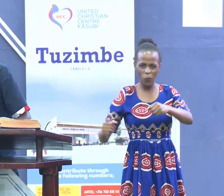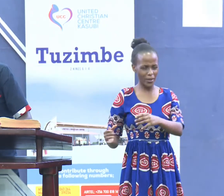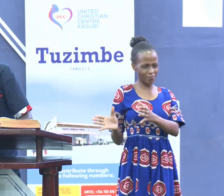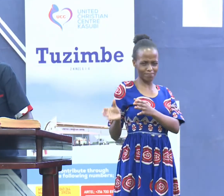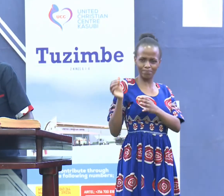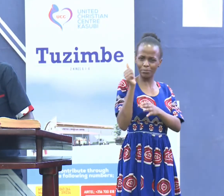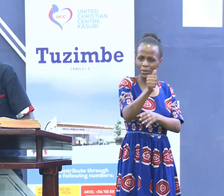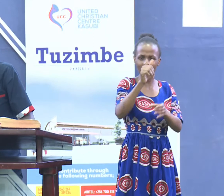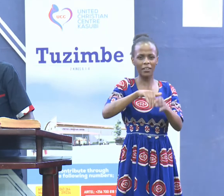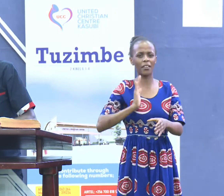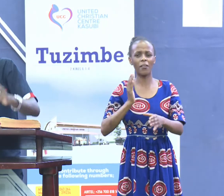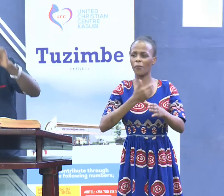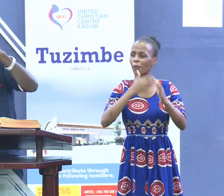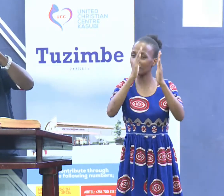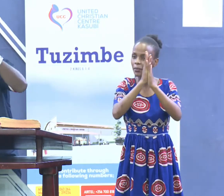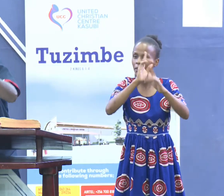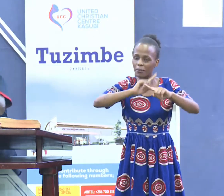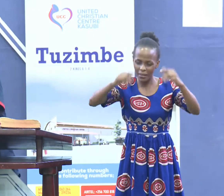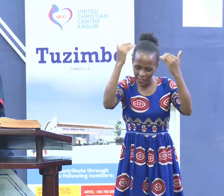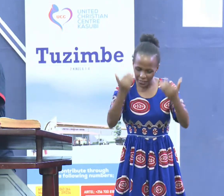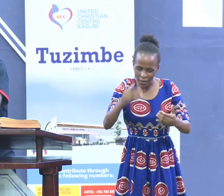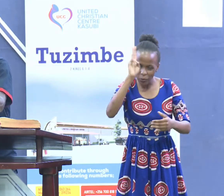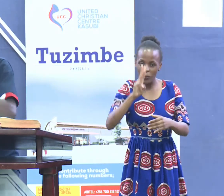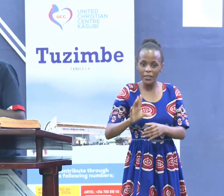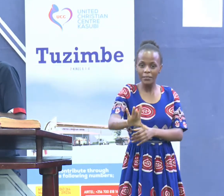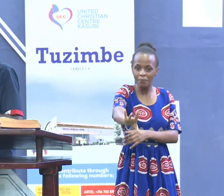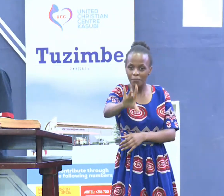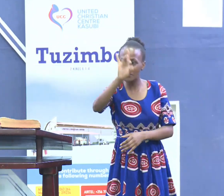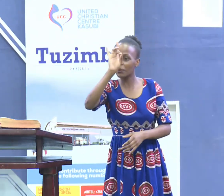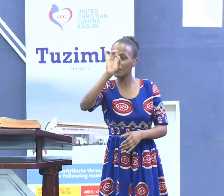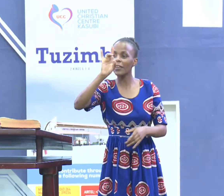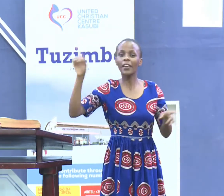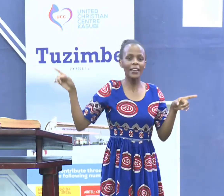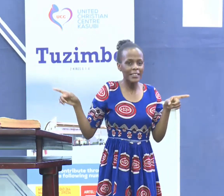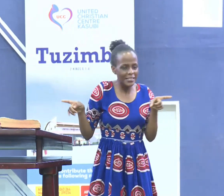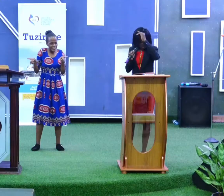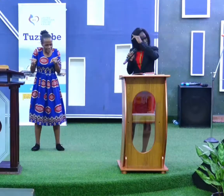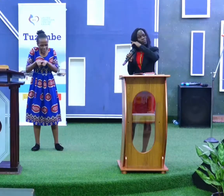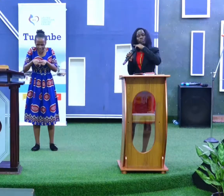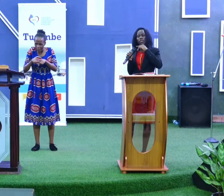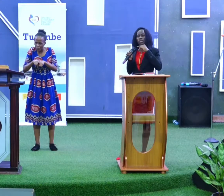we quote it so much when we are praying. But now we are also going to quote it.